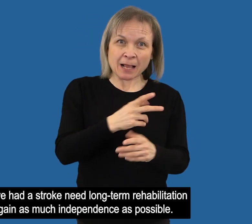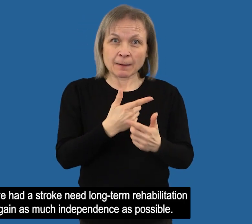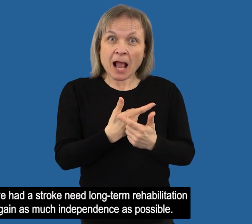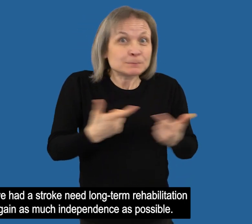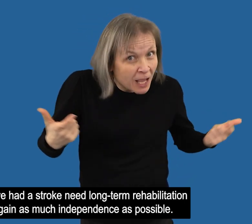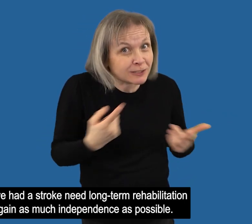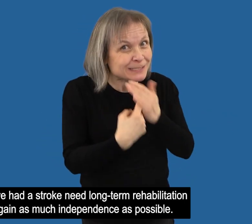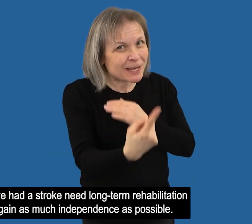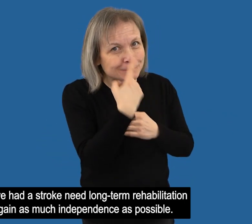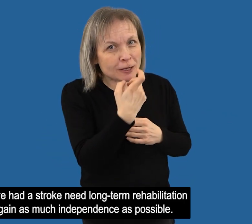possible.